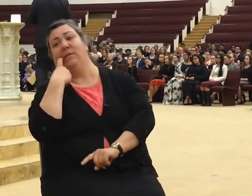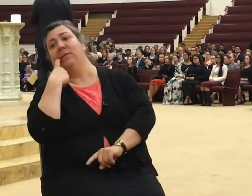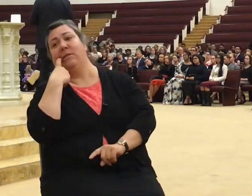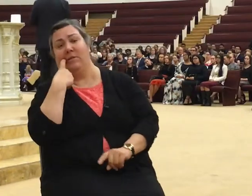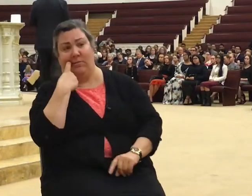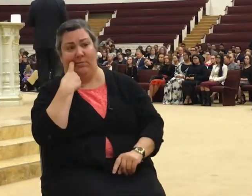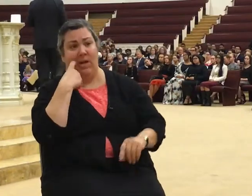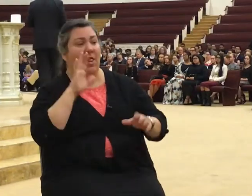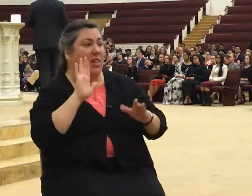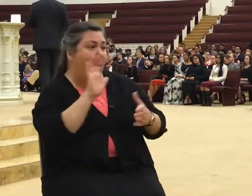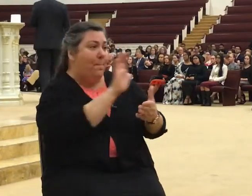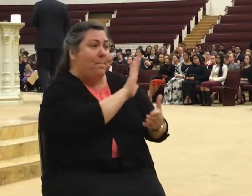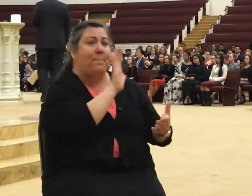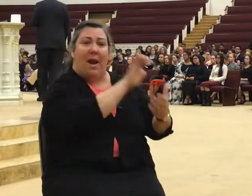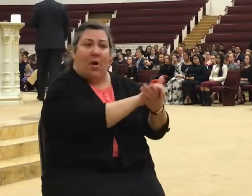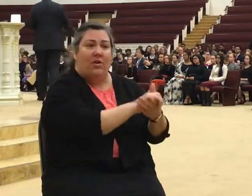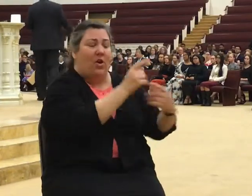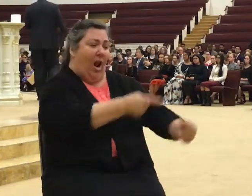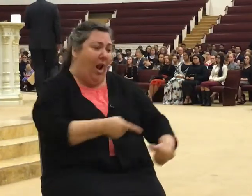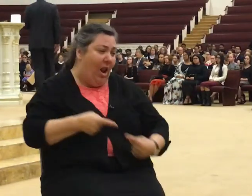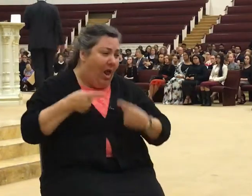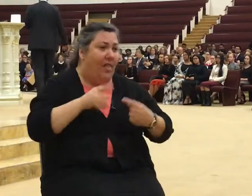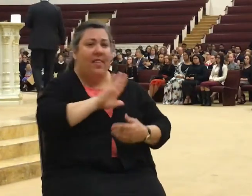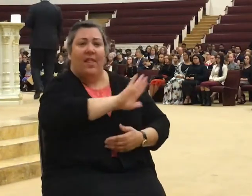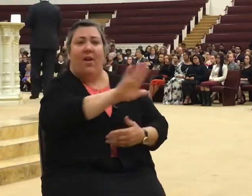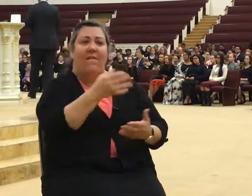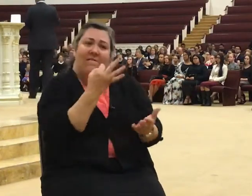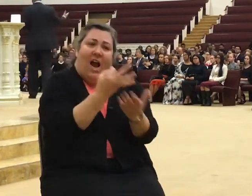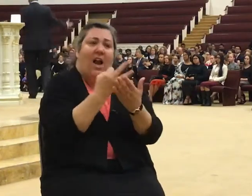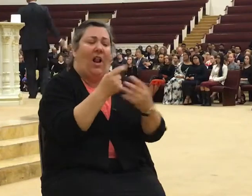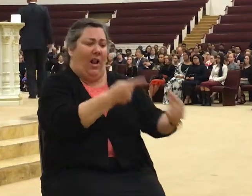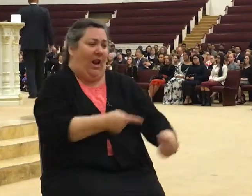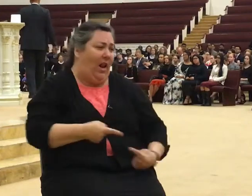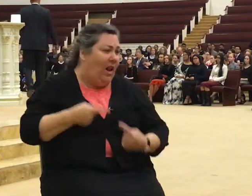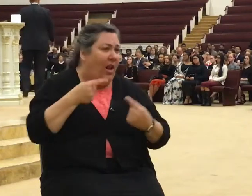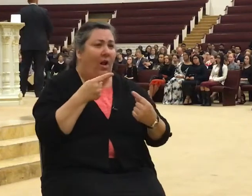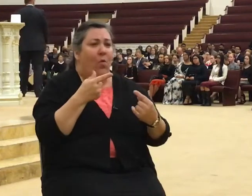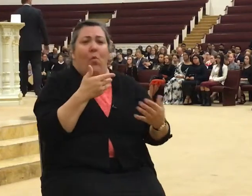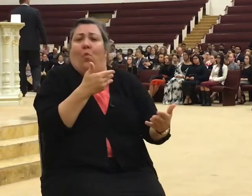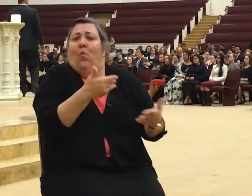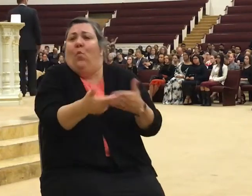Struggling in their marriage, struggling in their finances, struggling in their whatever it may be.